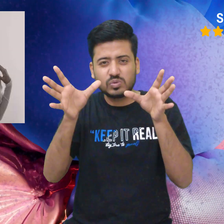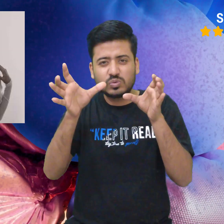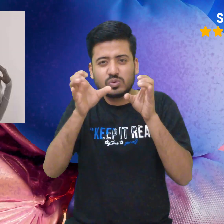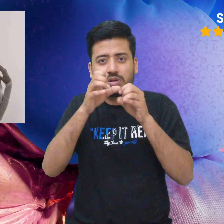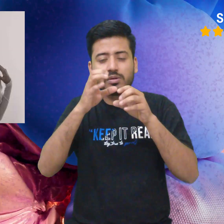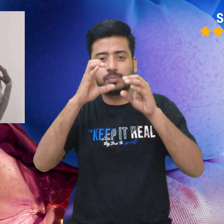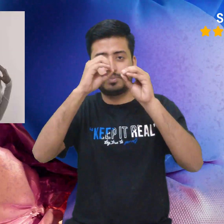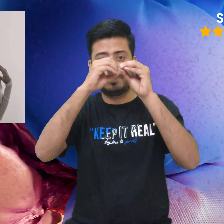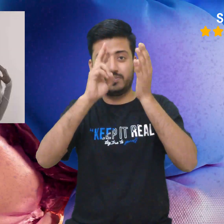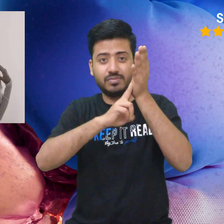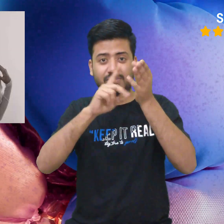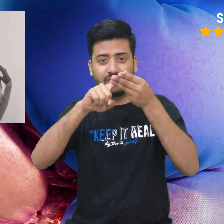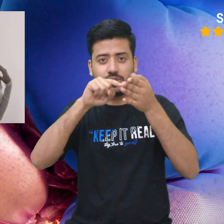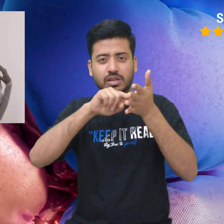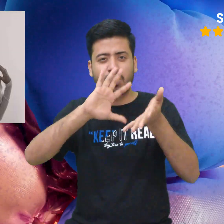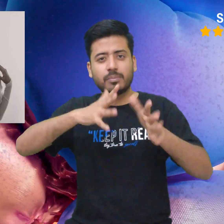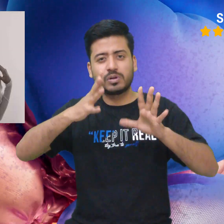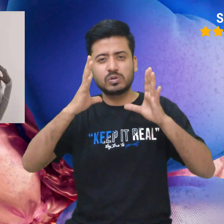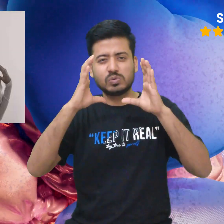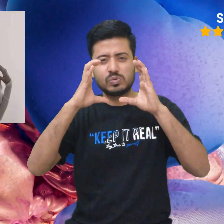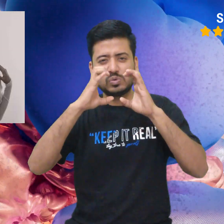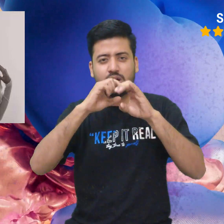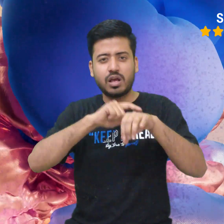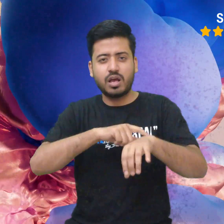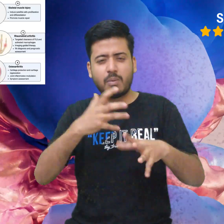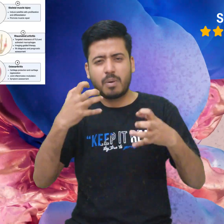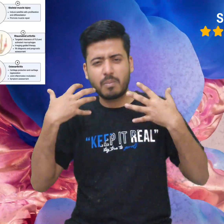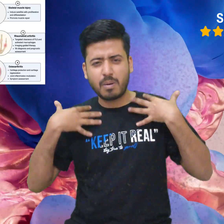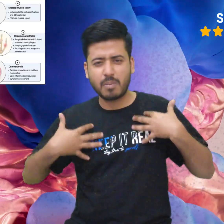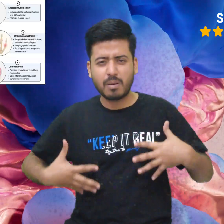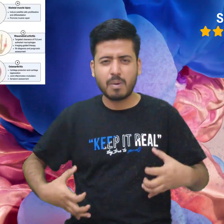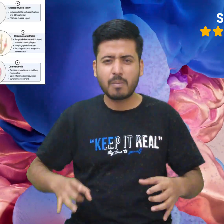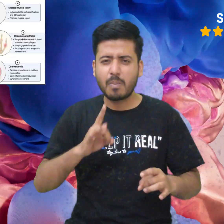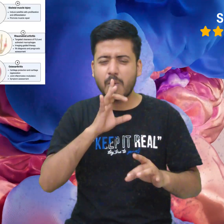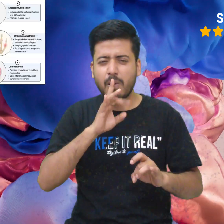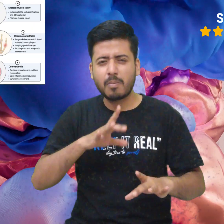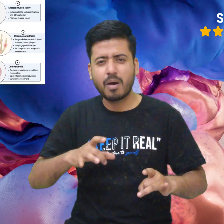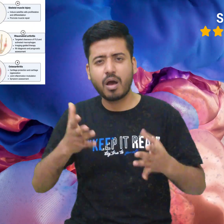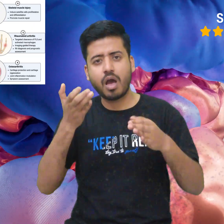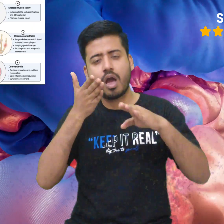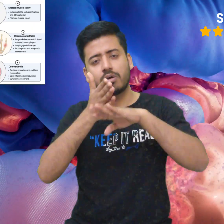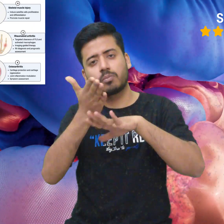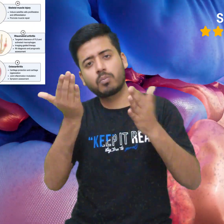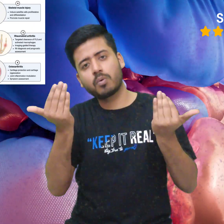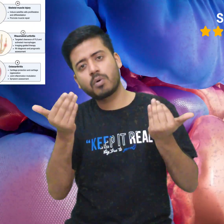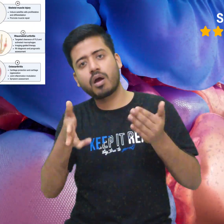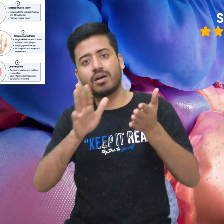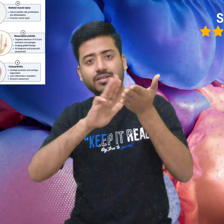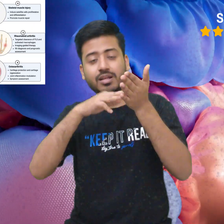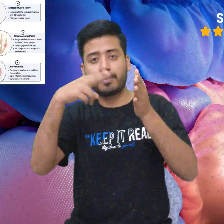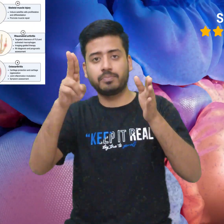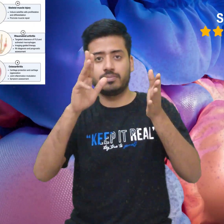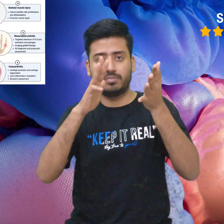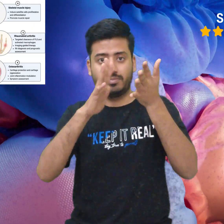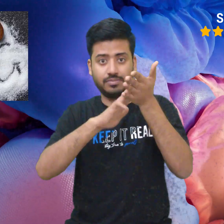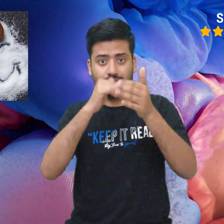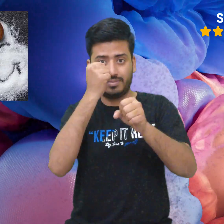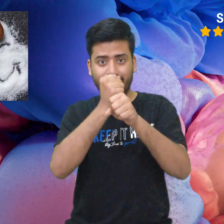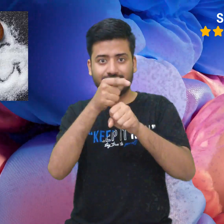if you're looking to add more protein to your diet, it might be time to swap spaghetti for soba. With high-protein buckwheat as their base, these noodles